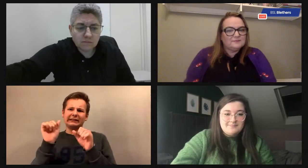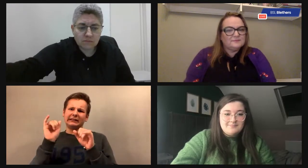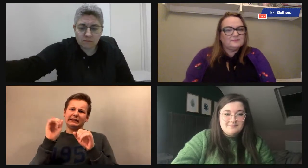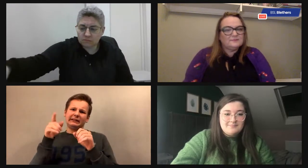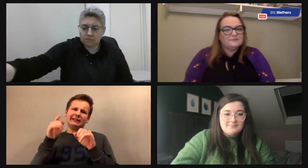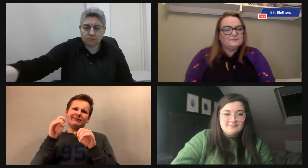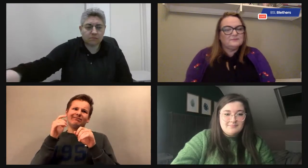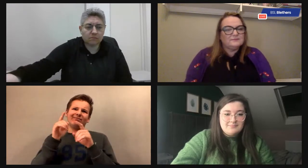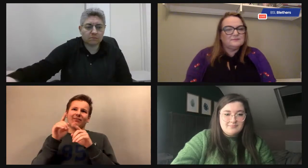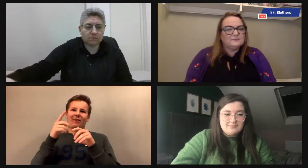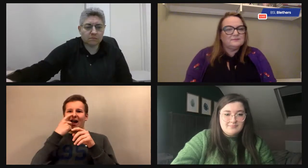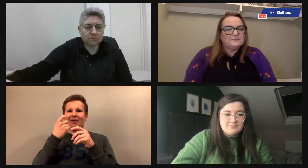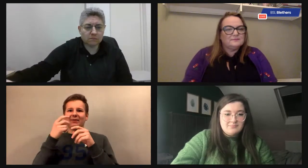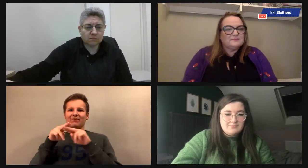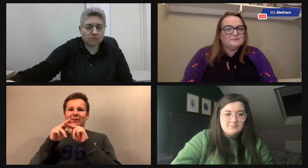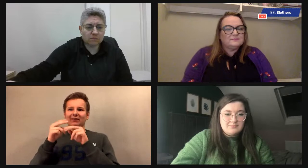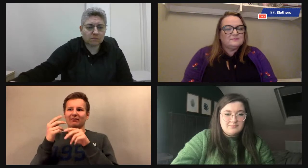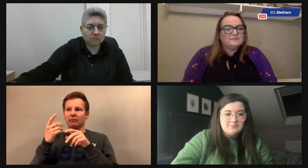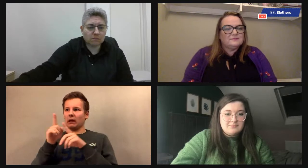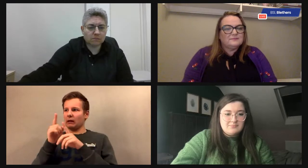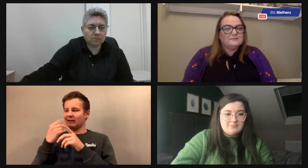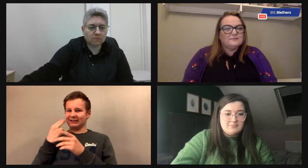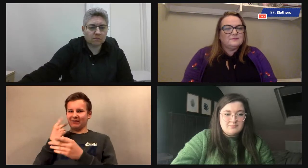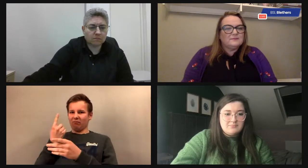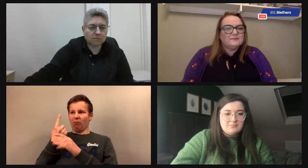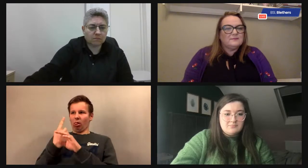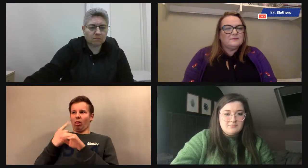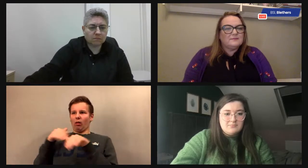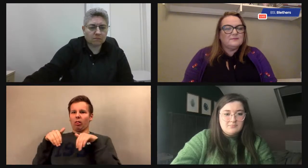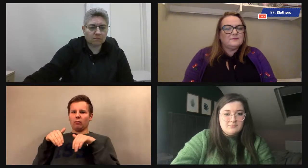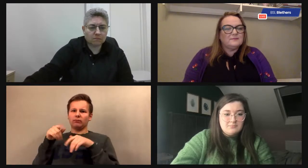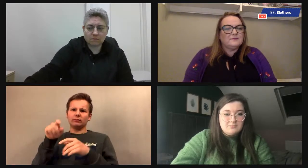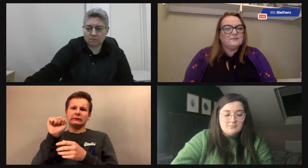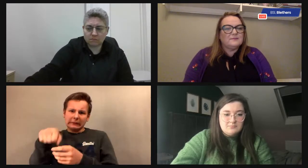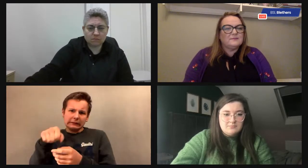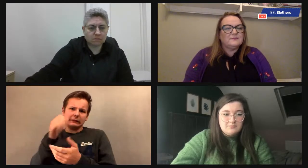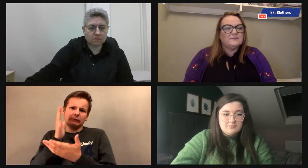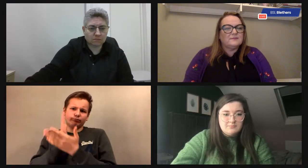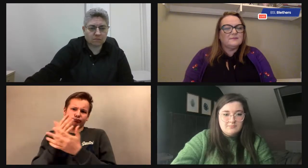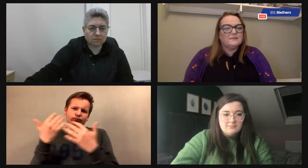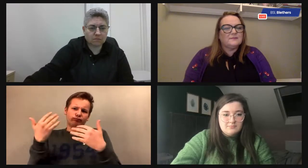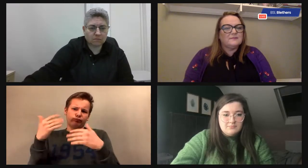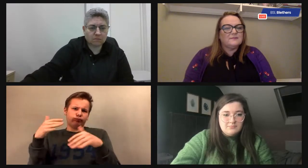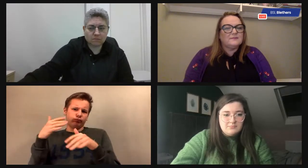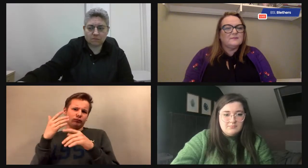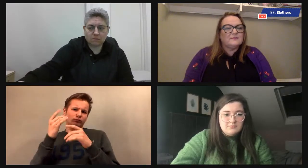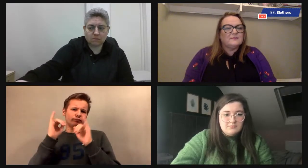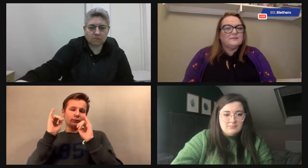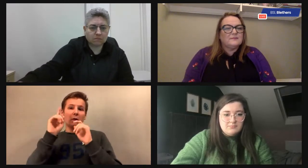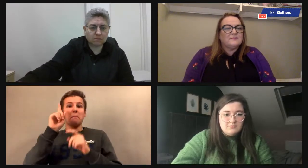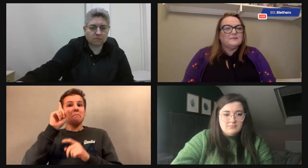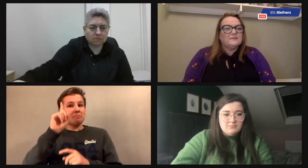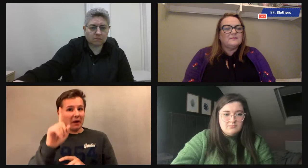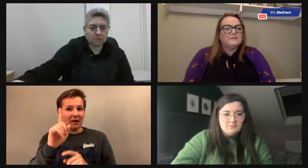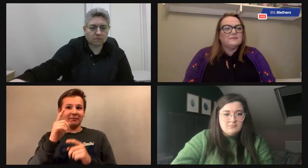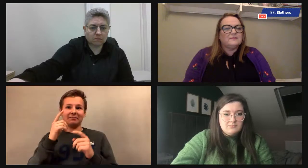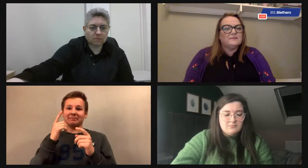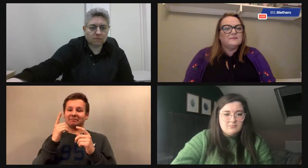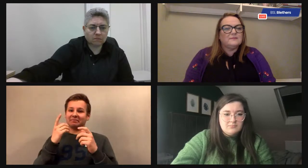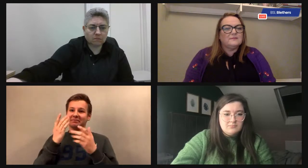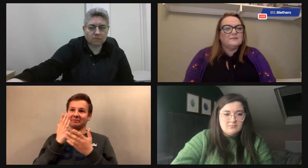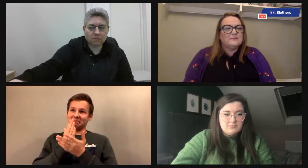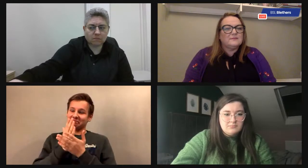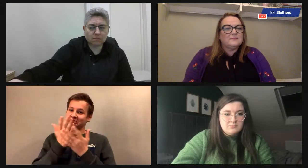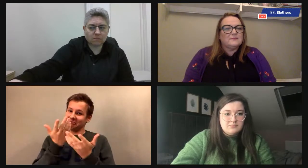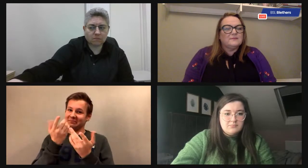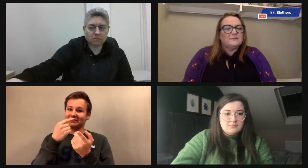Christmas dinner experience for deaf people, for example. Kristers. Yeah, I think you're absolutely right, Avro. There's a lots of deaf people are